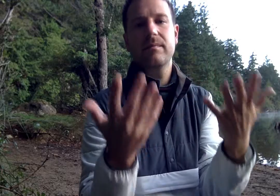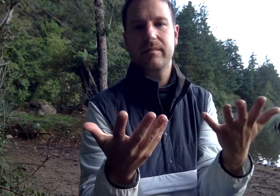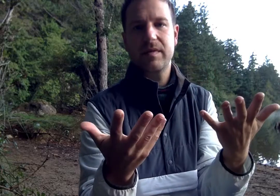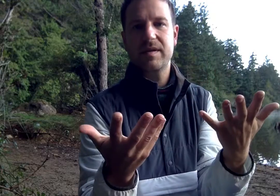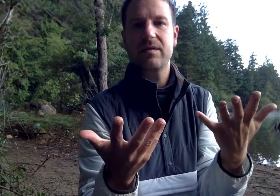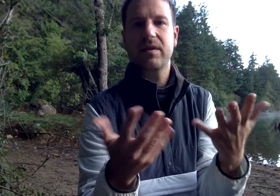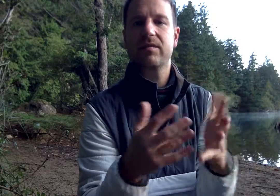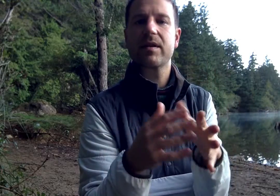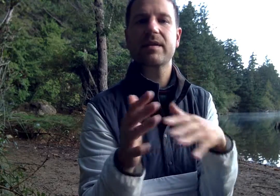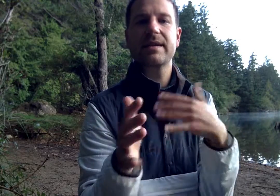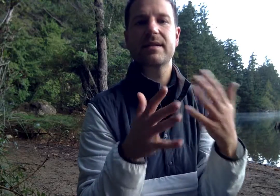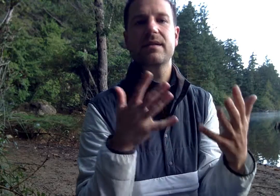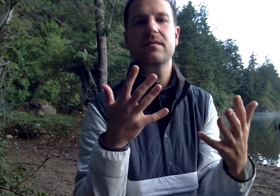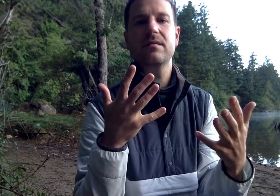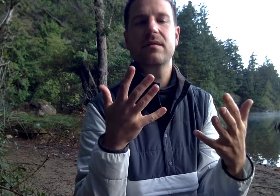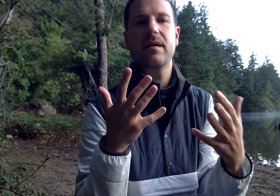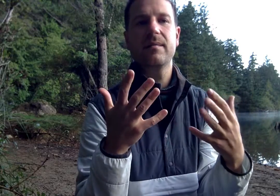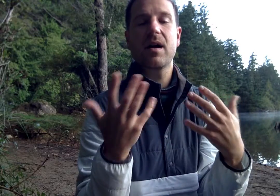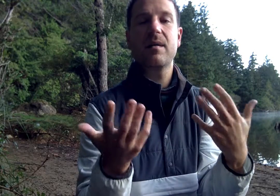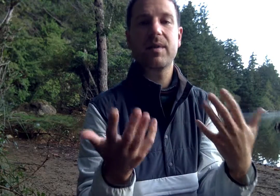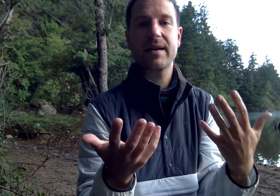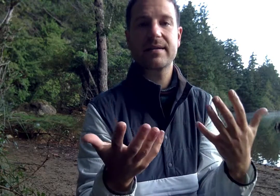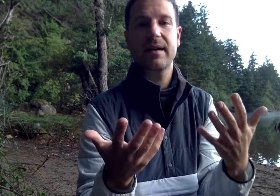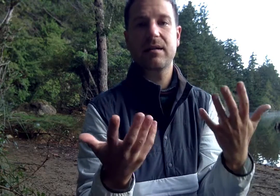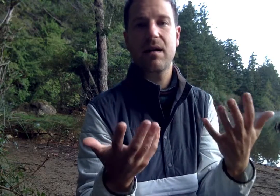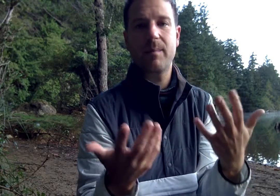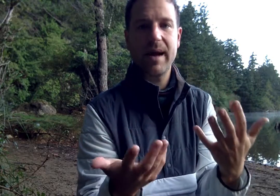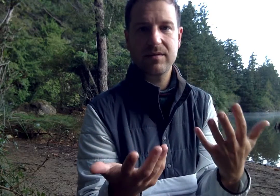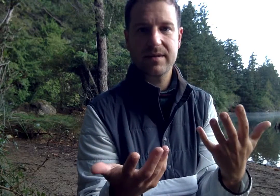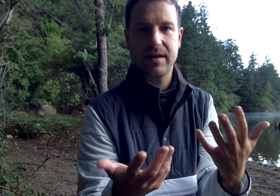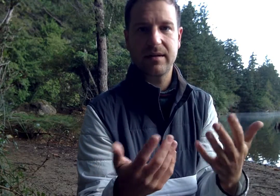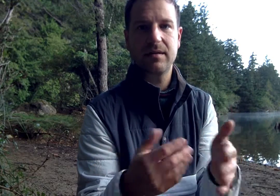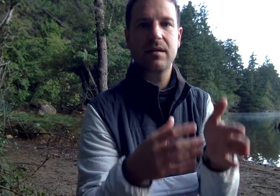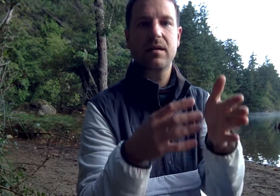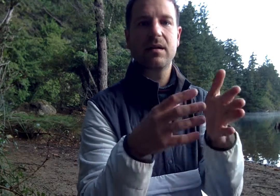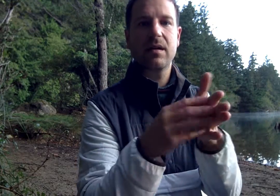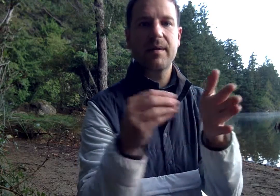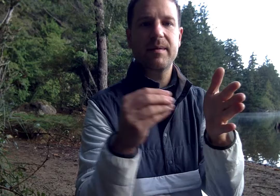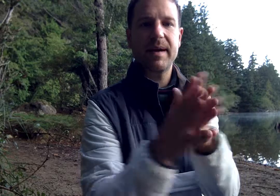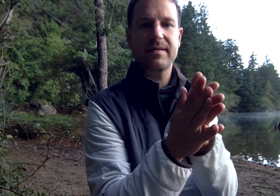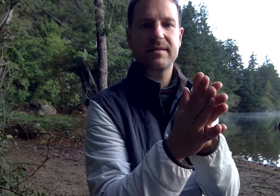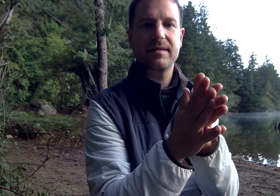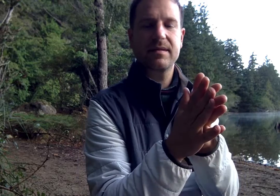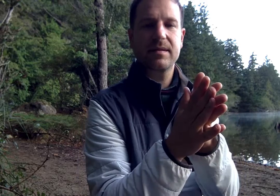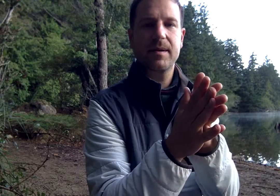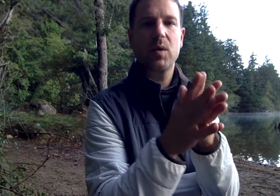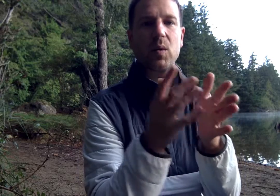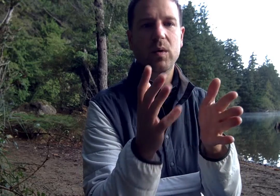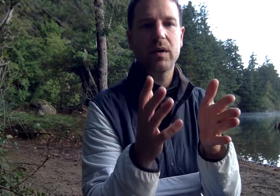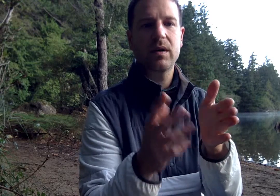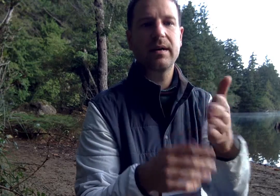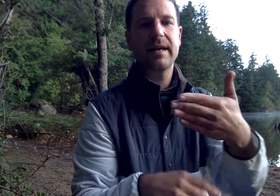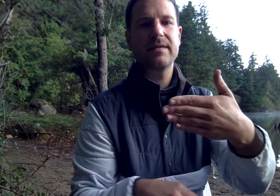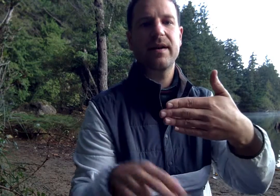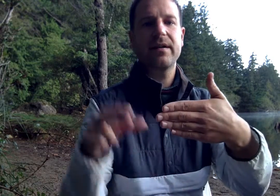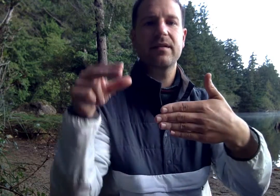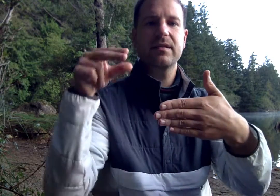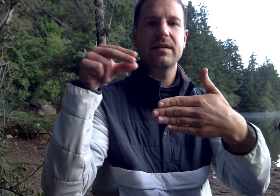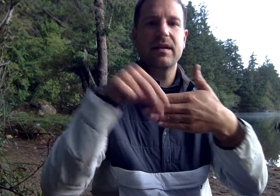You see it really frequently as a complex sign, compound sign, copy paste. Or attach file, you'll see